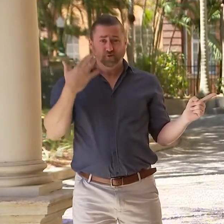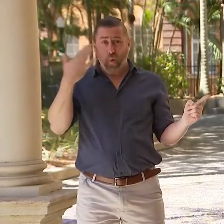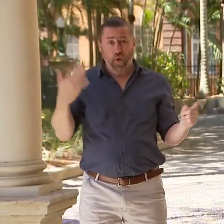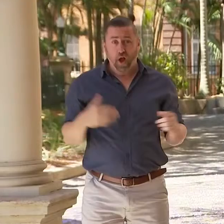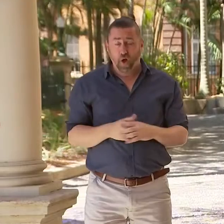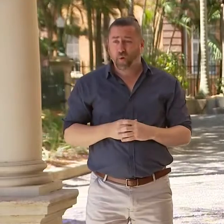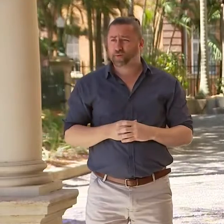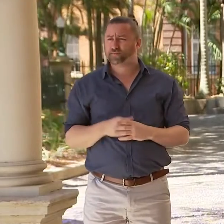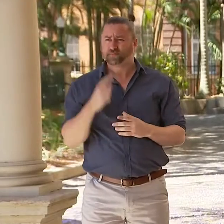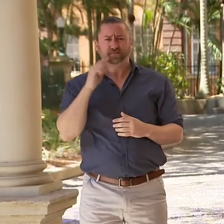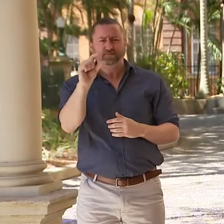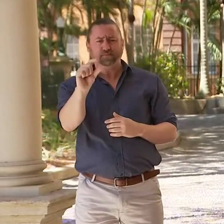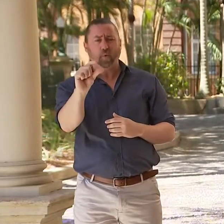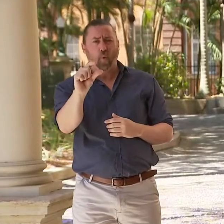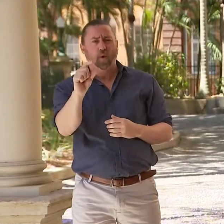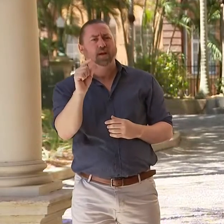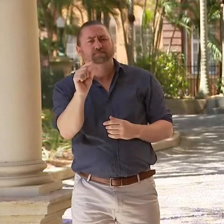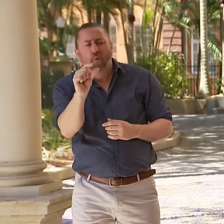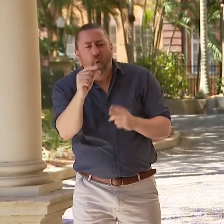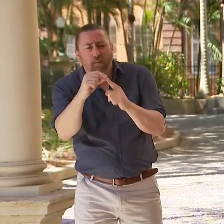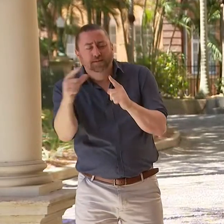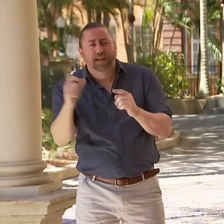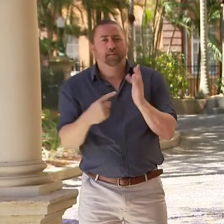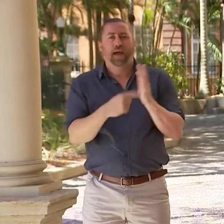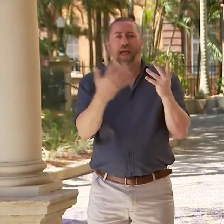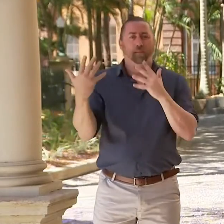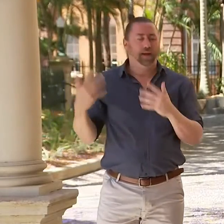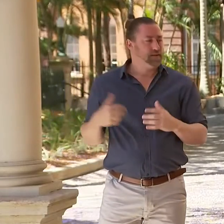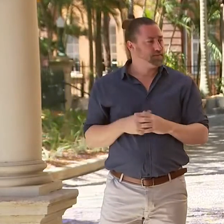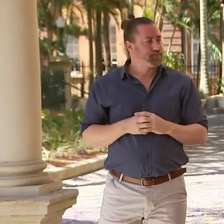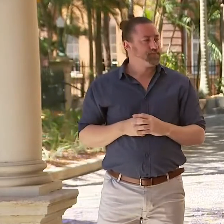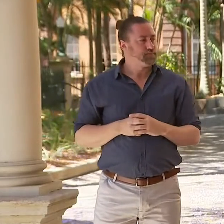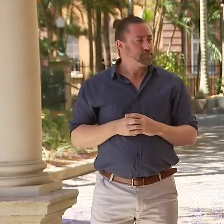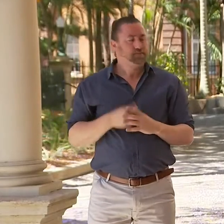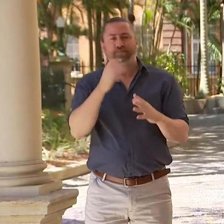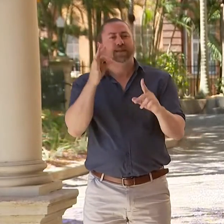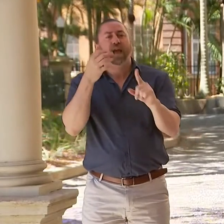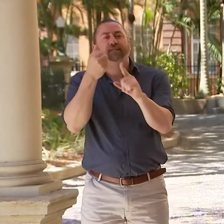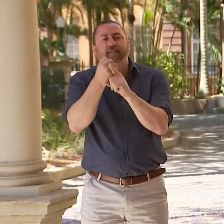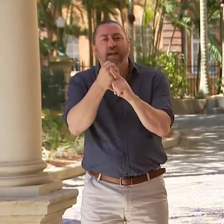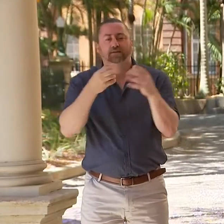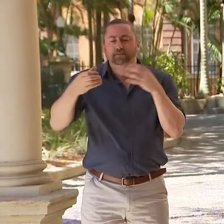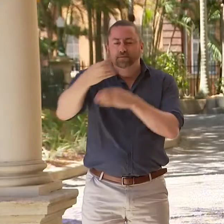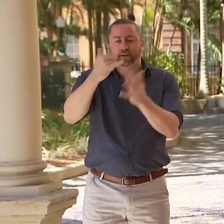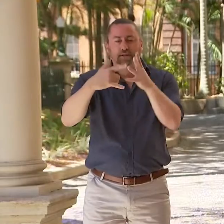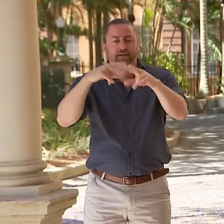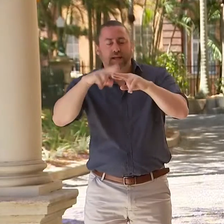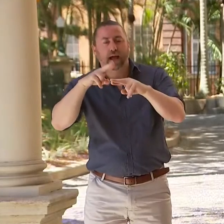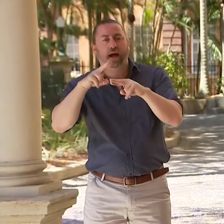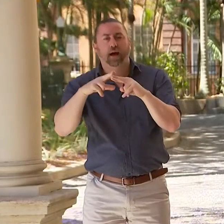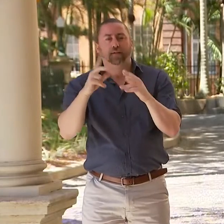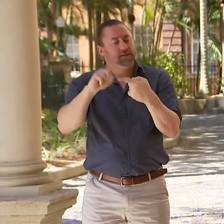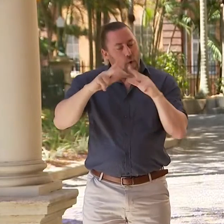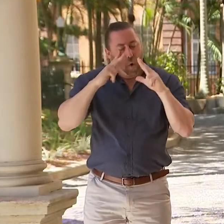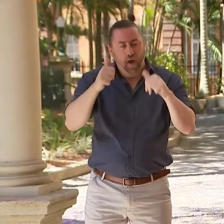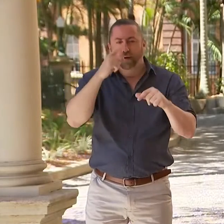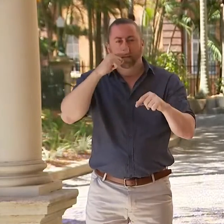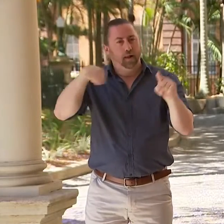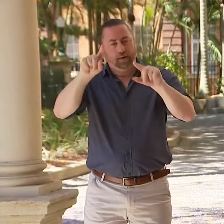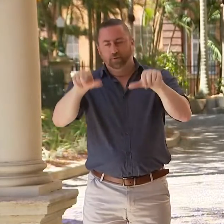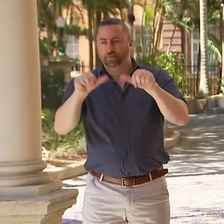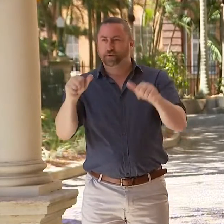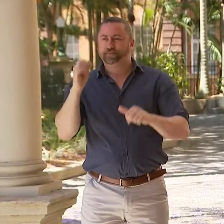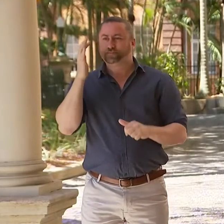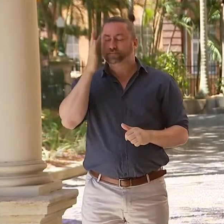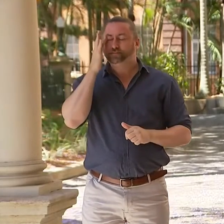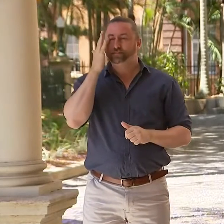it. But you know, it's small. It's small, yes, it's small. It didn't affect our rosters. It didn't affect patient care. We could manage Is it. it